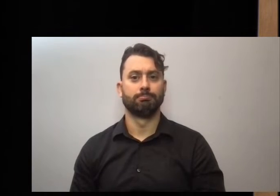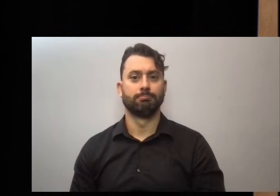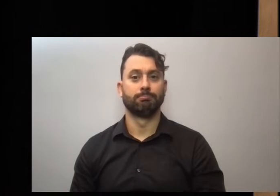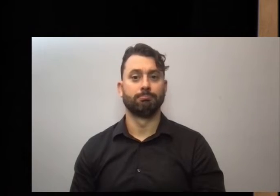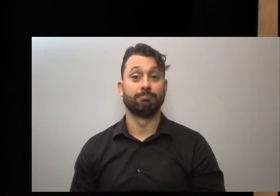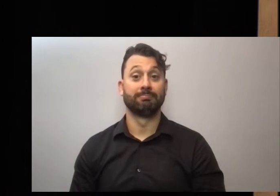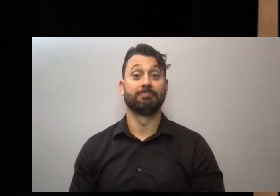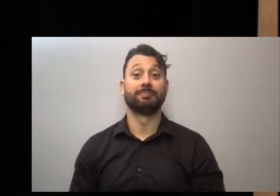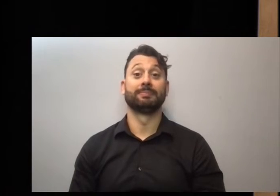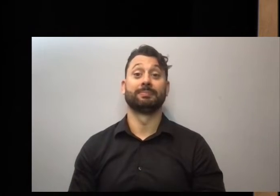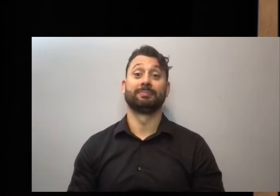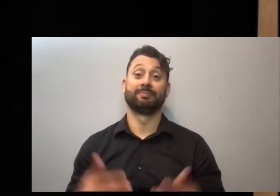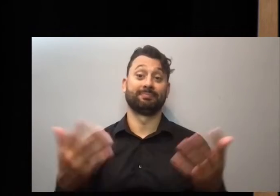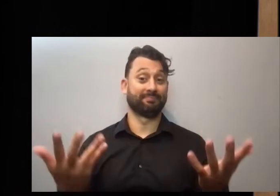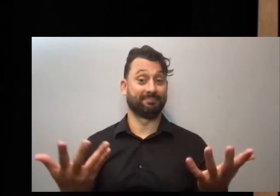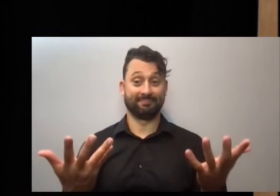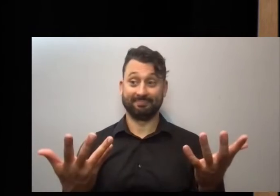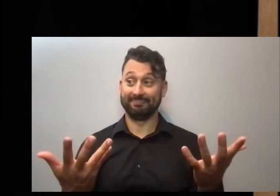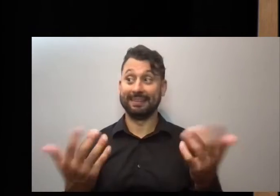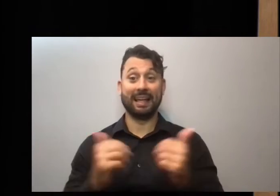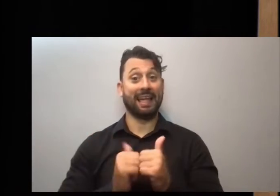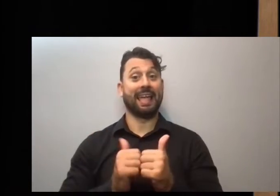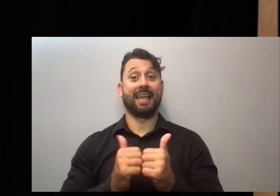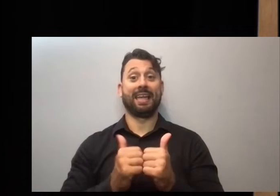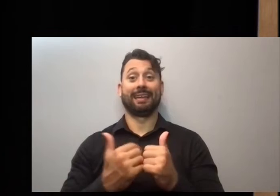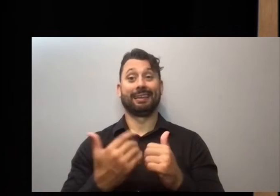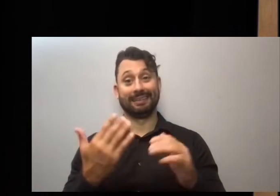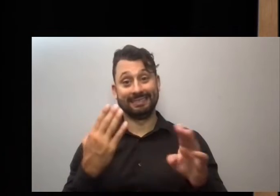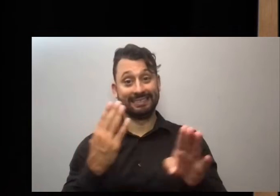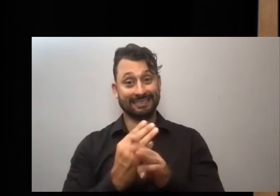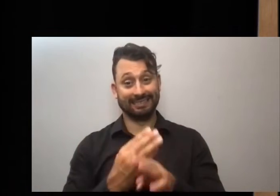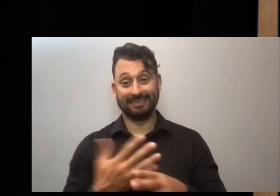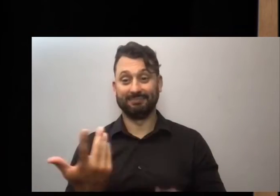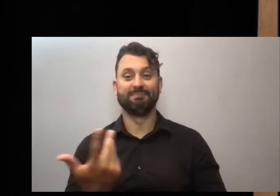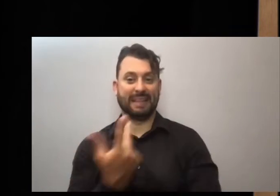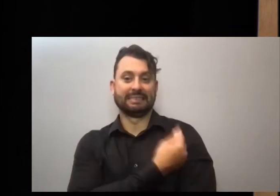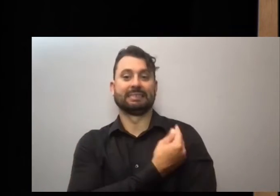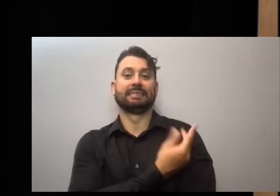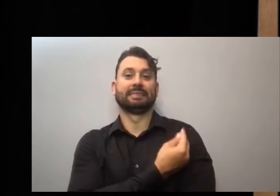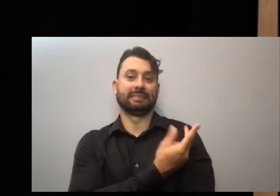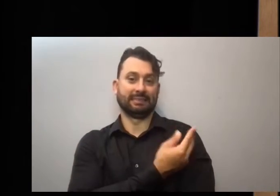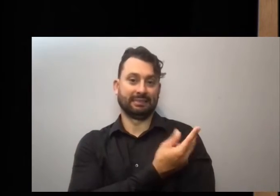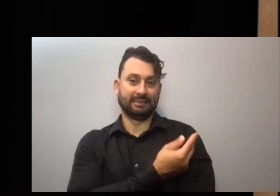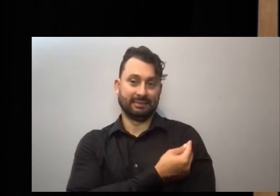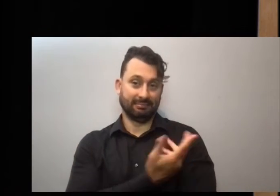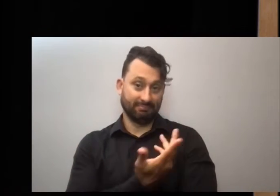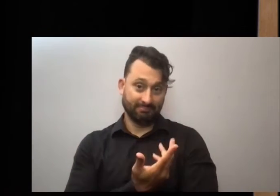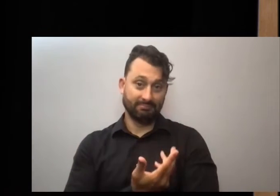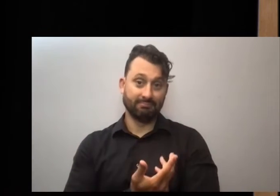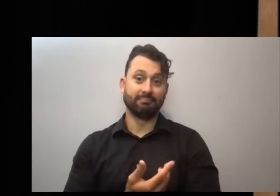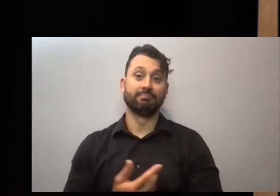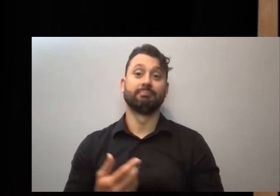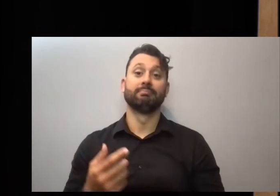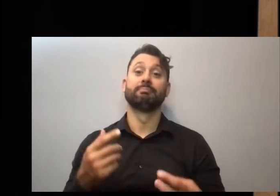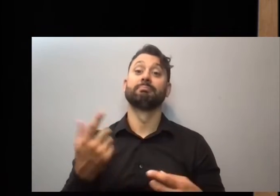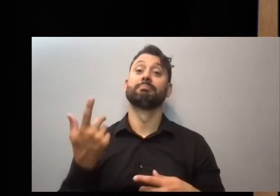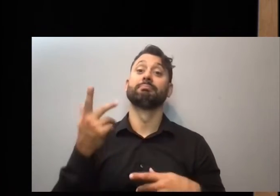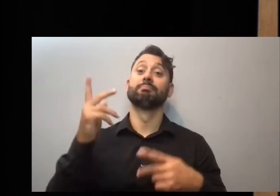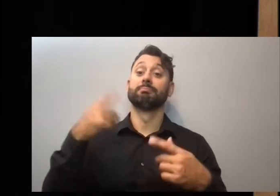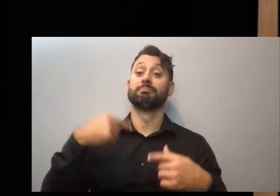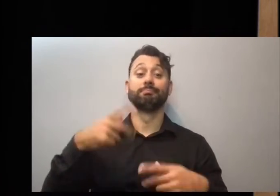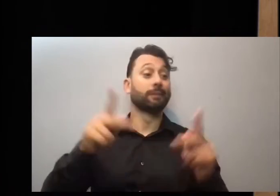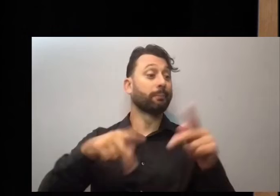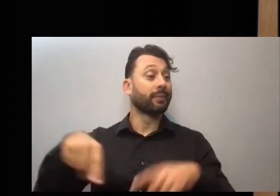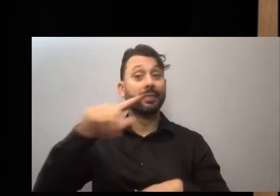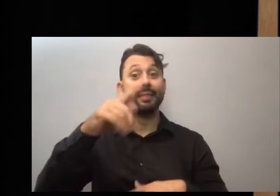way that we try to do that, people get vaccinated, that people stay home when they're sick, people wash their hands, they